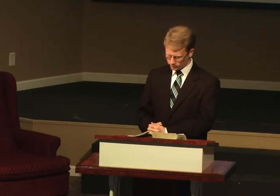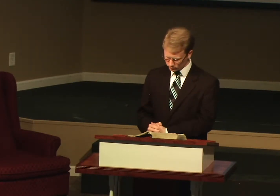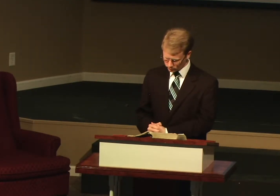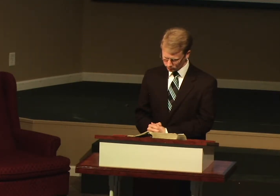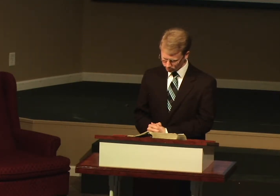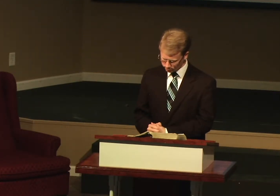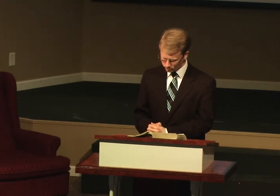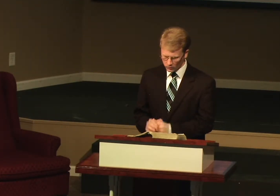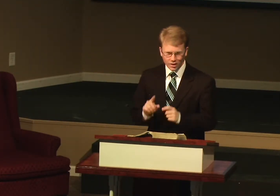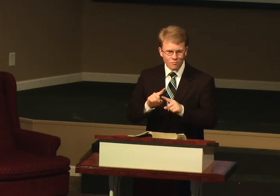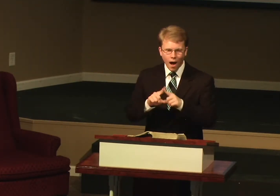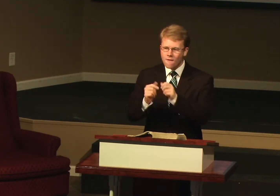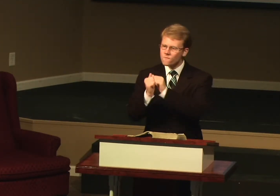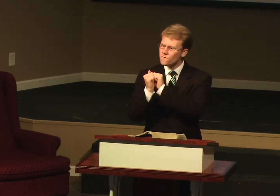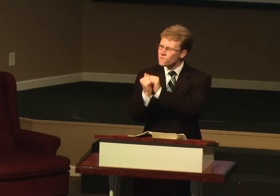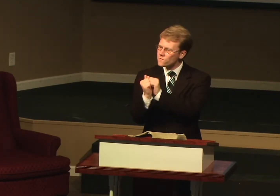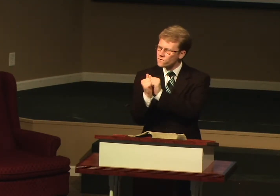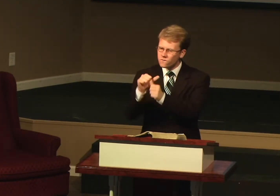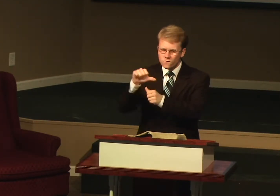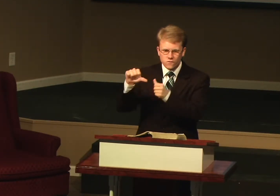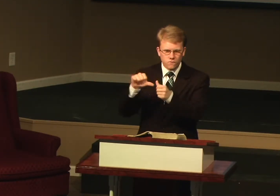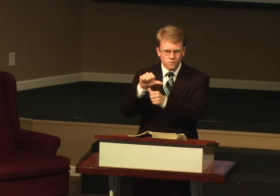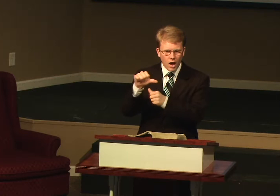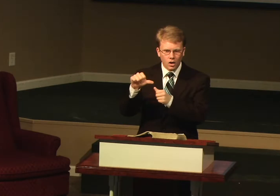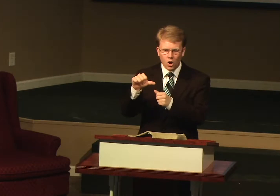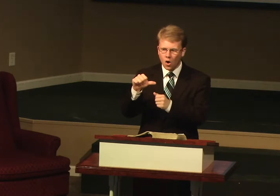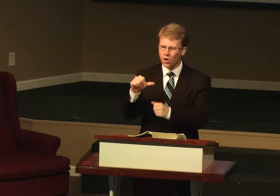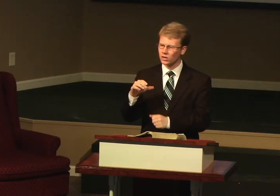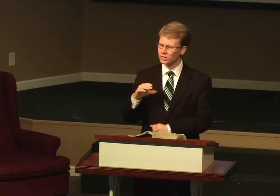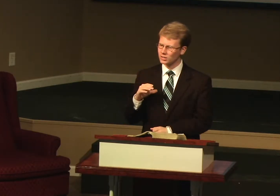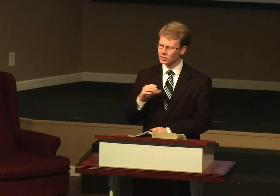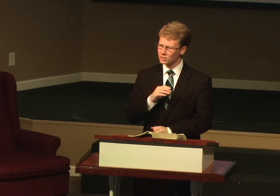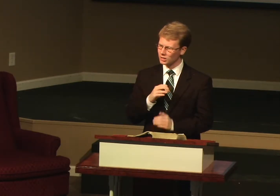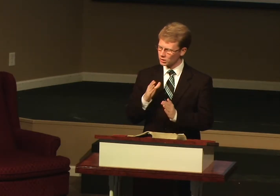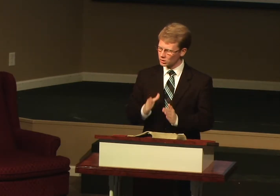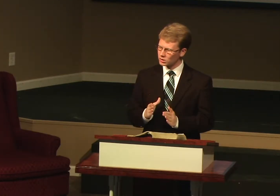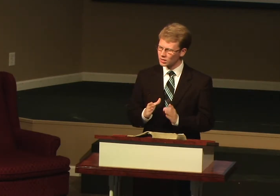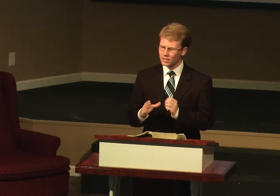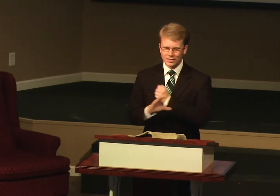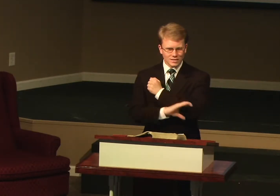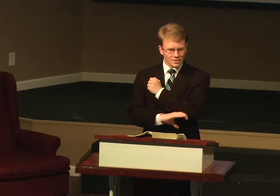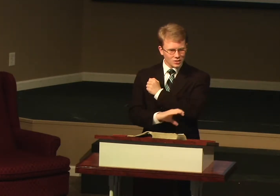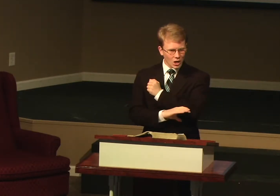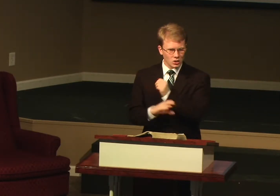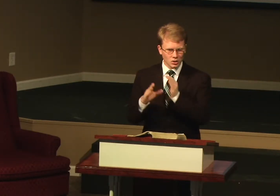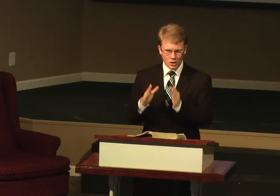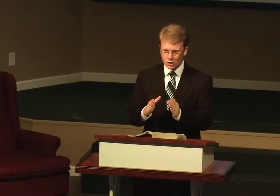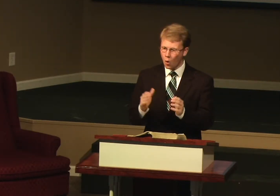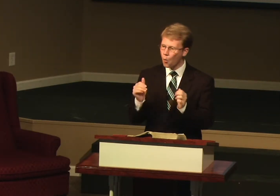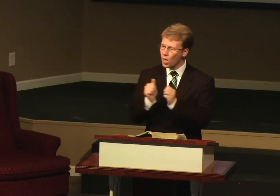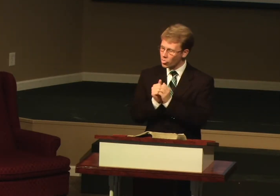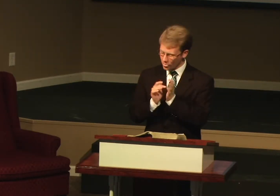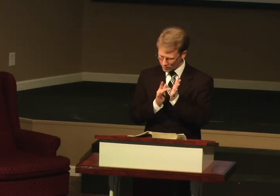and foreigners, but fellow citizens with the saints